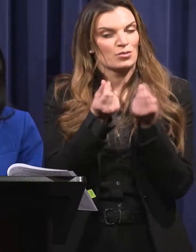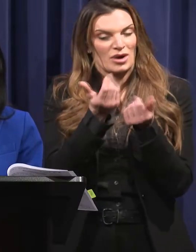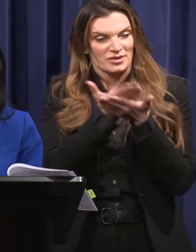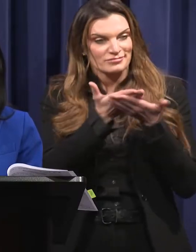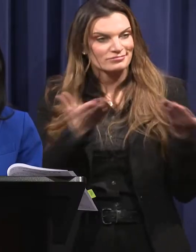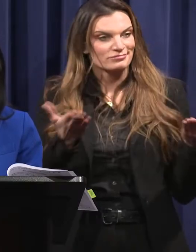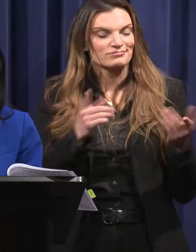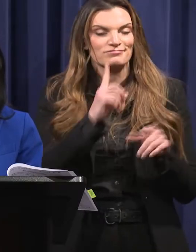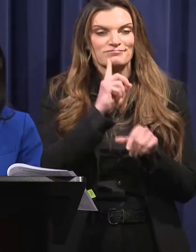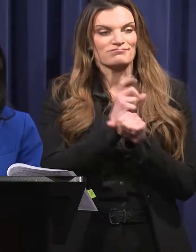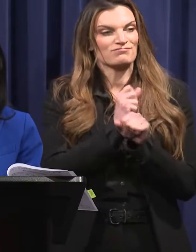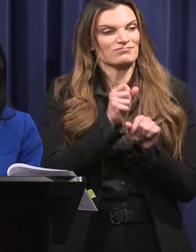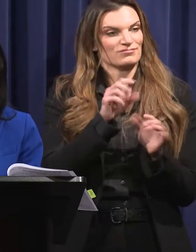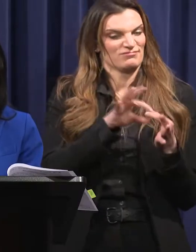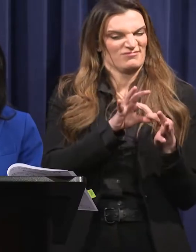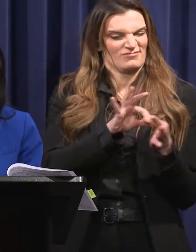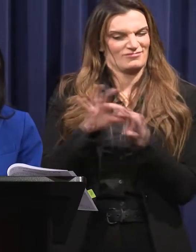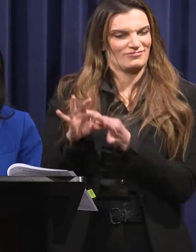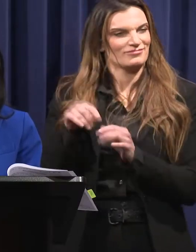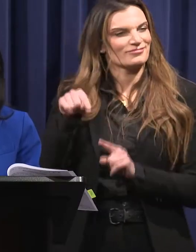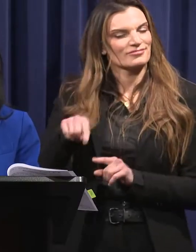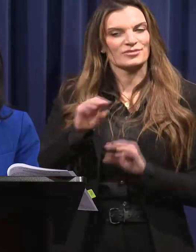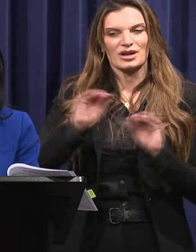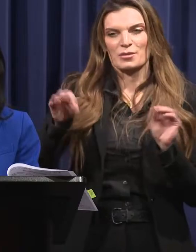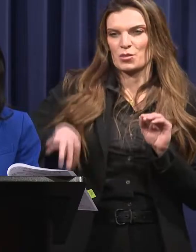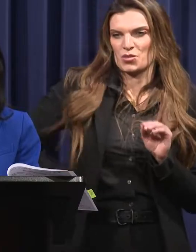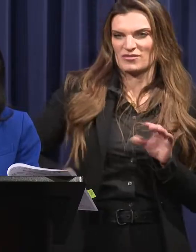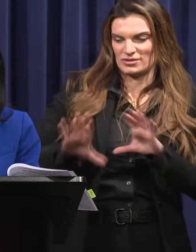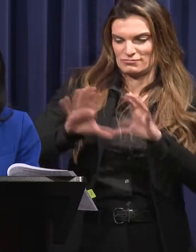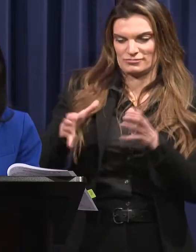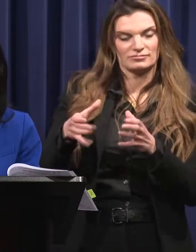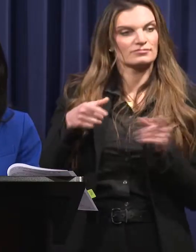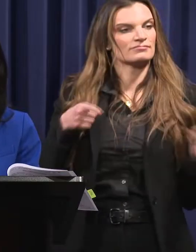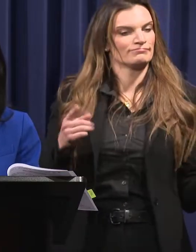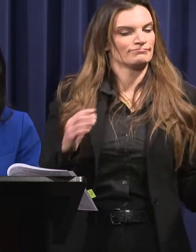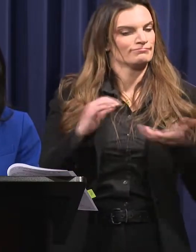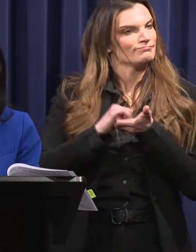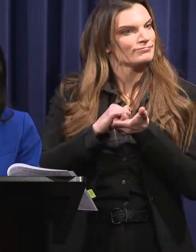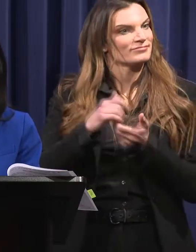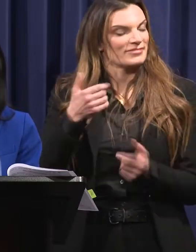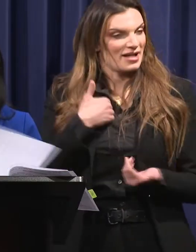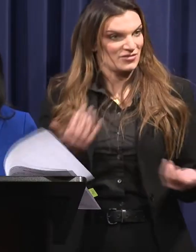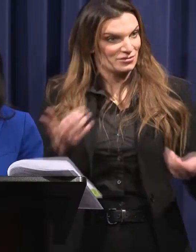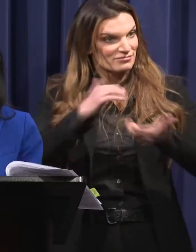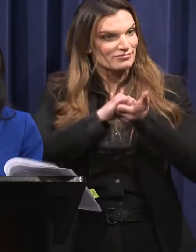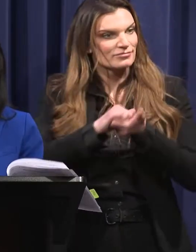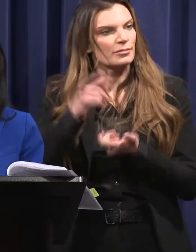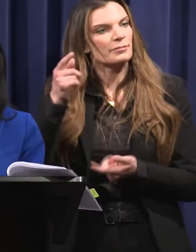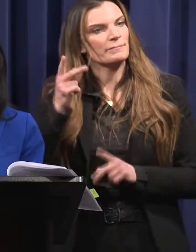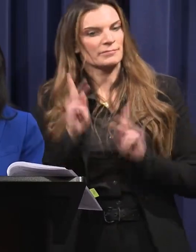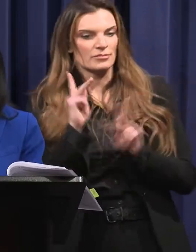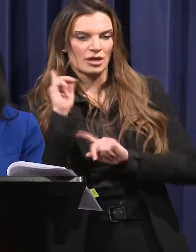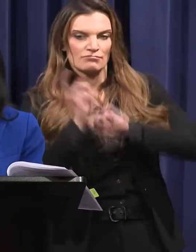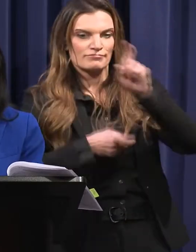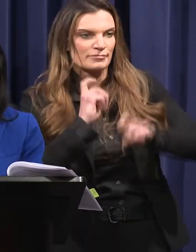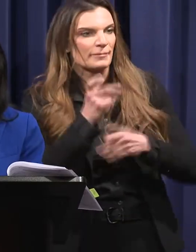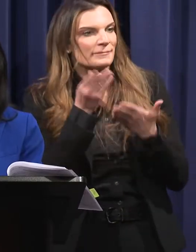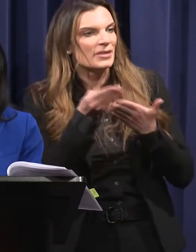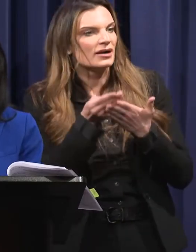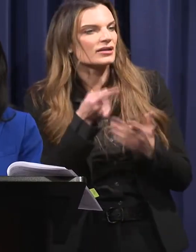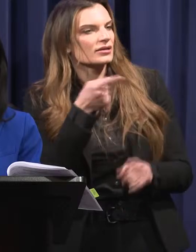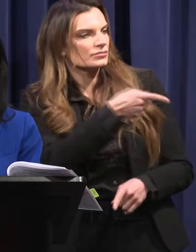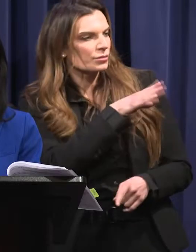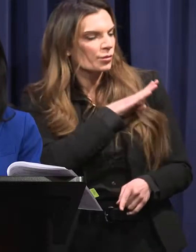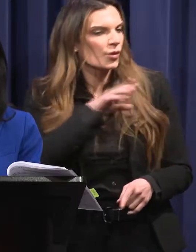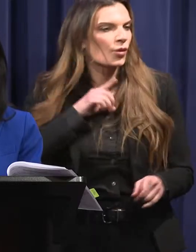to the nonprofit organizations, that the defendant had a relationship of trust with the nonprofit due to their role on the board